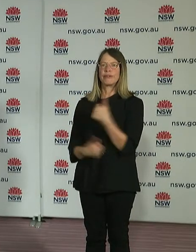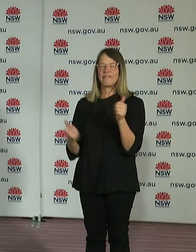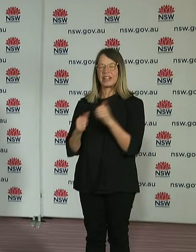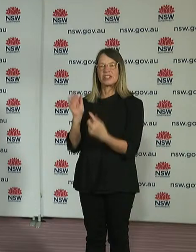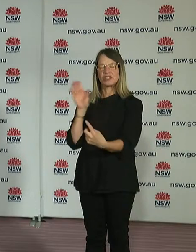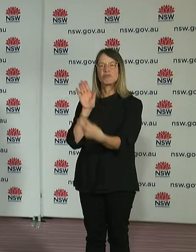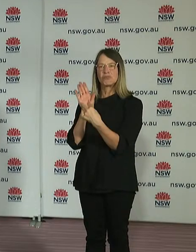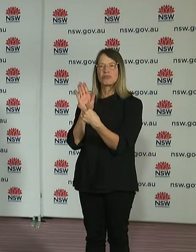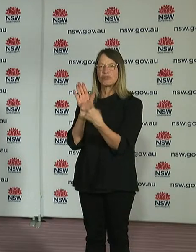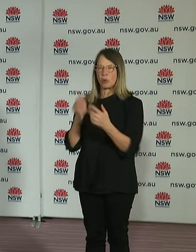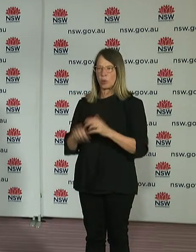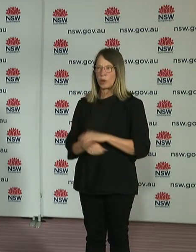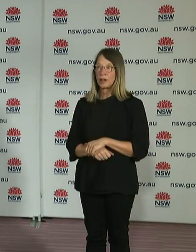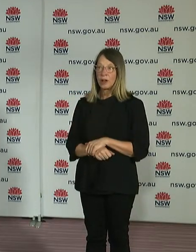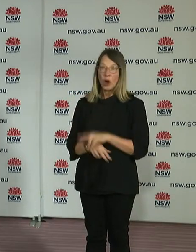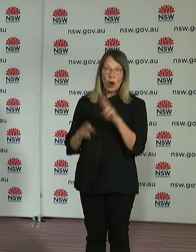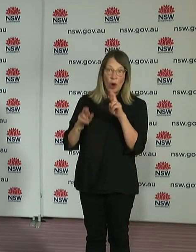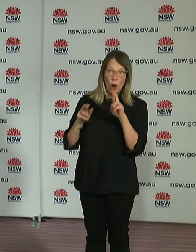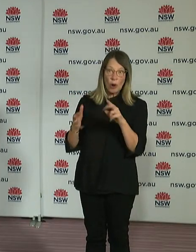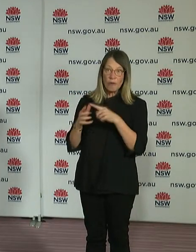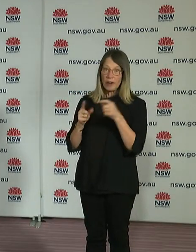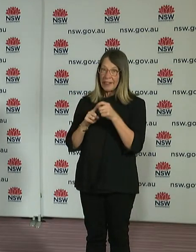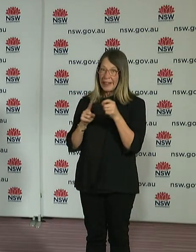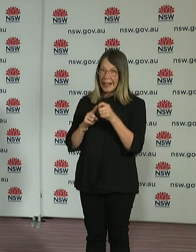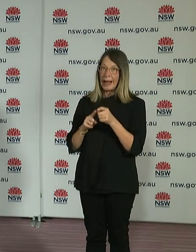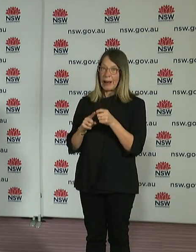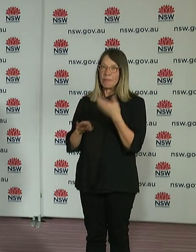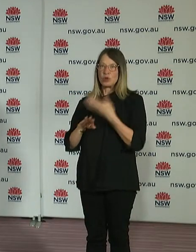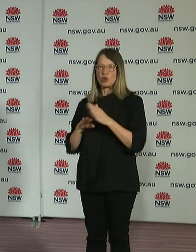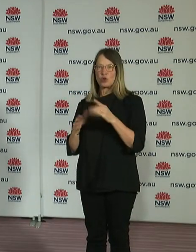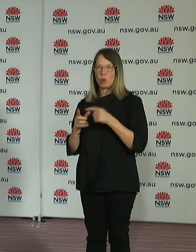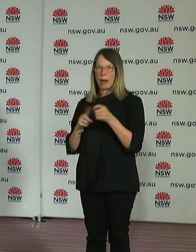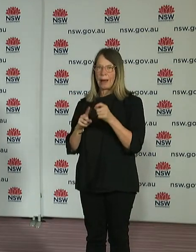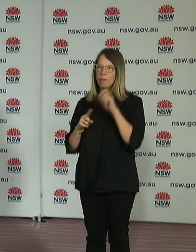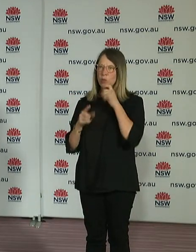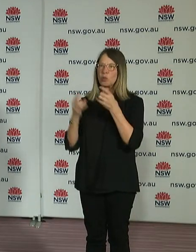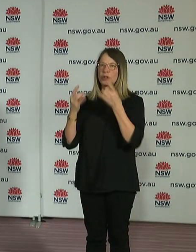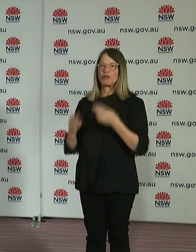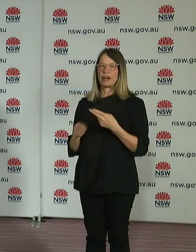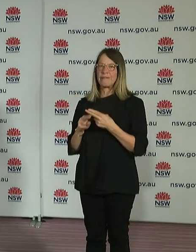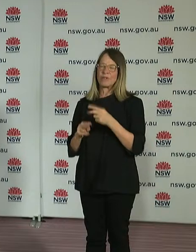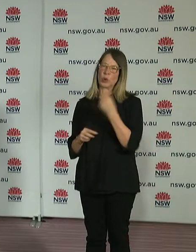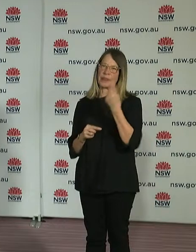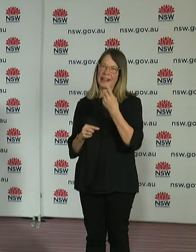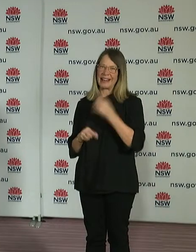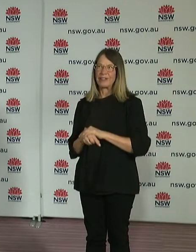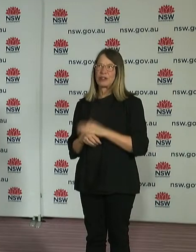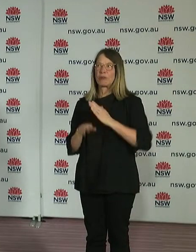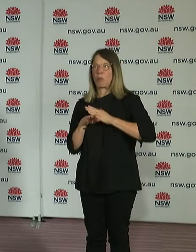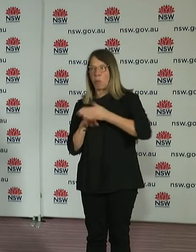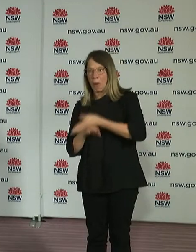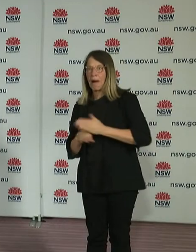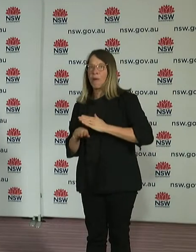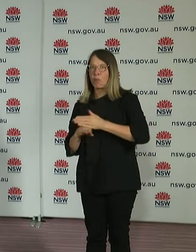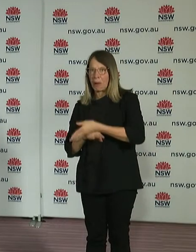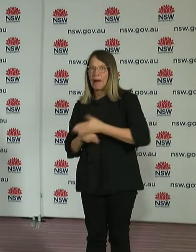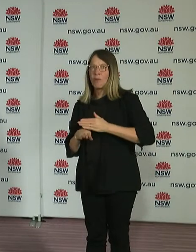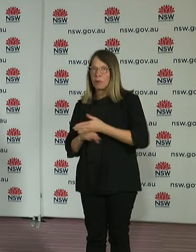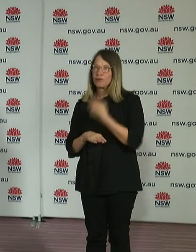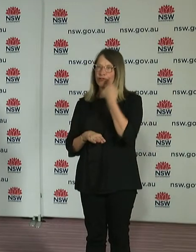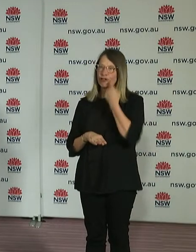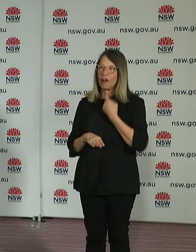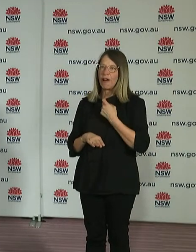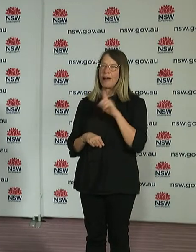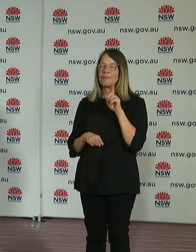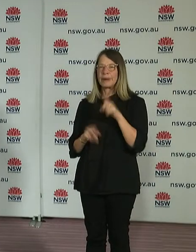and running as soon as we can. We hope it'll be ready for the 11th, but if it isn't, there's obviously proof of vaccine through Medicare app, and then obviously checking in through QR code.